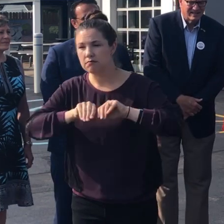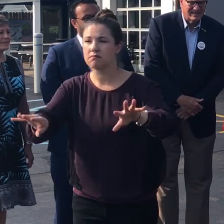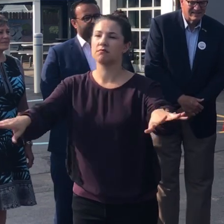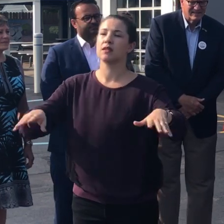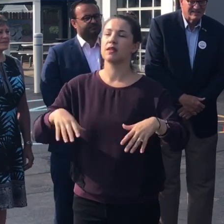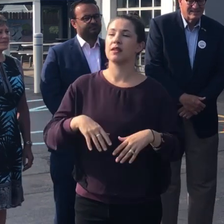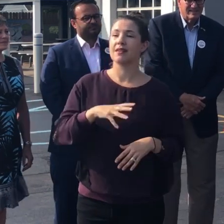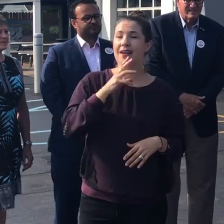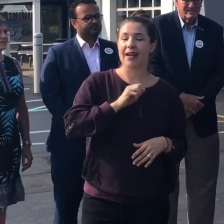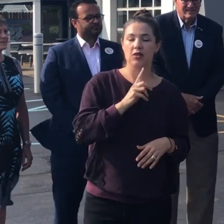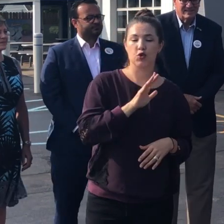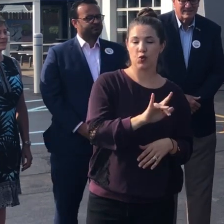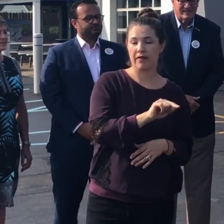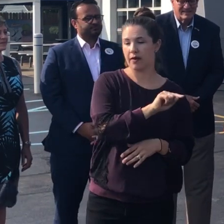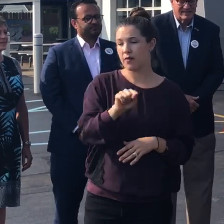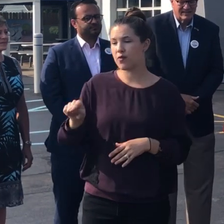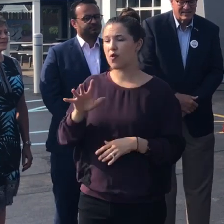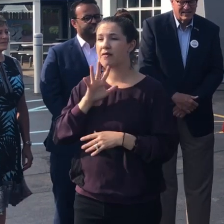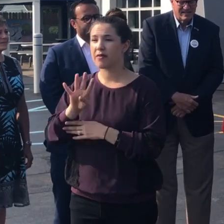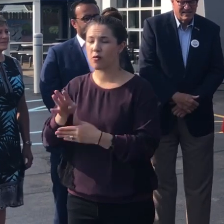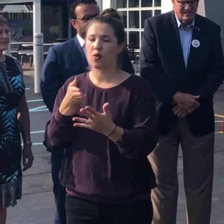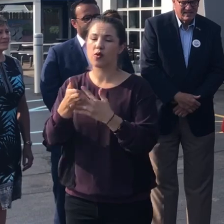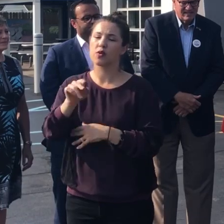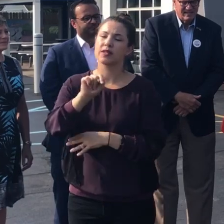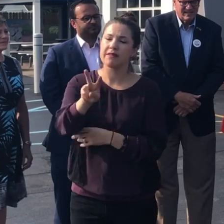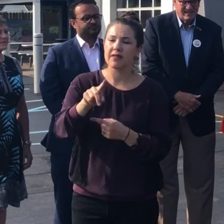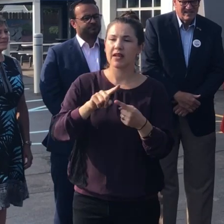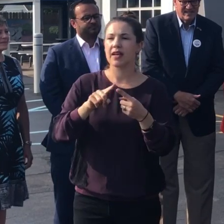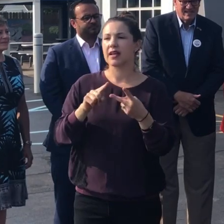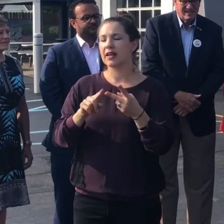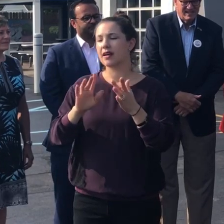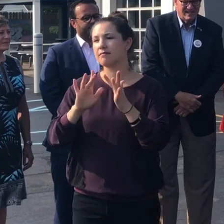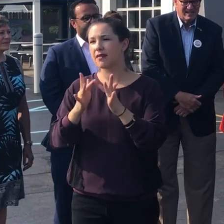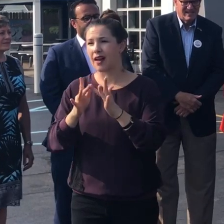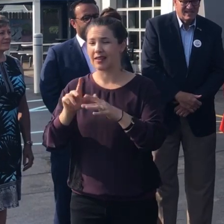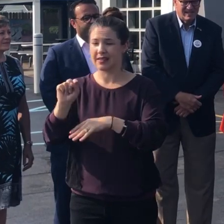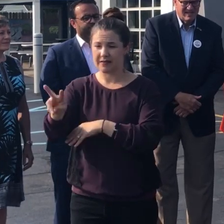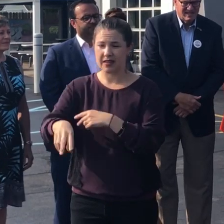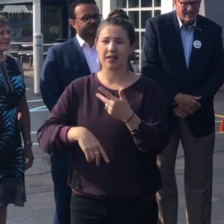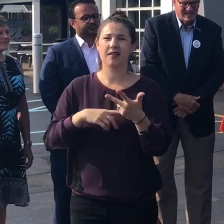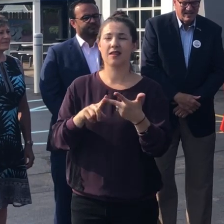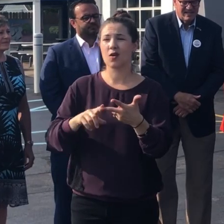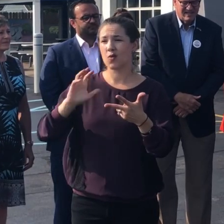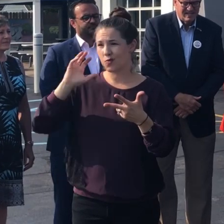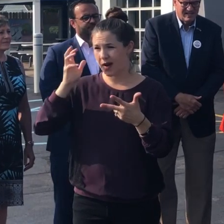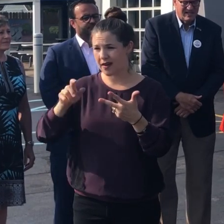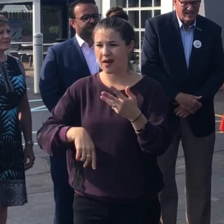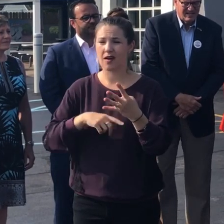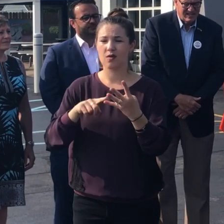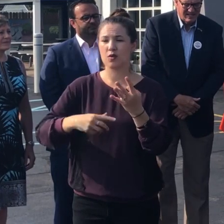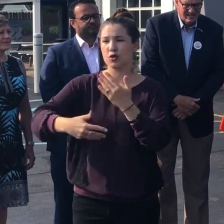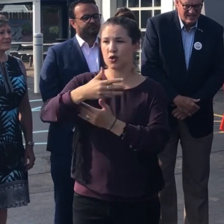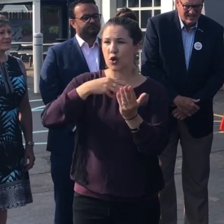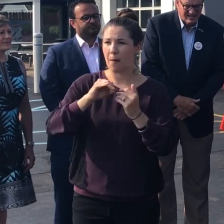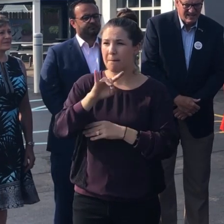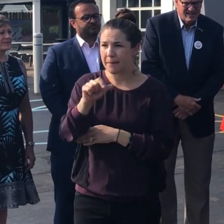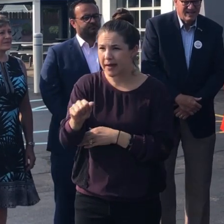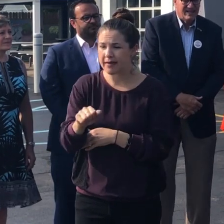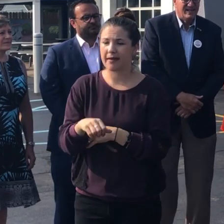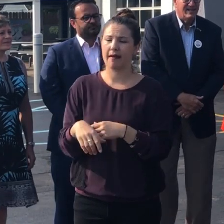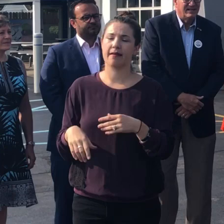25 through 54 via TV, digital streaming TV, radio, social media